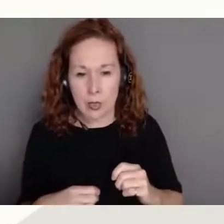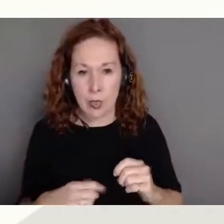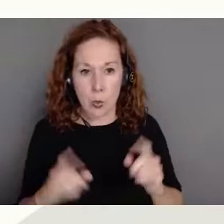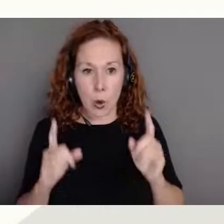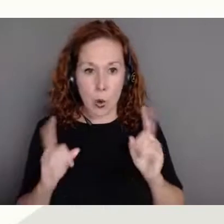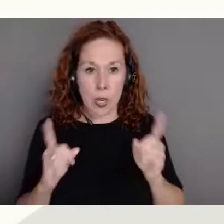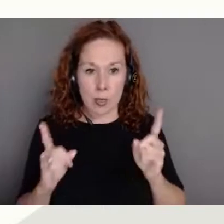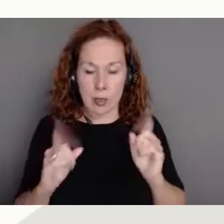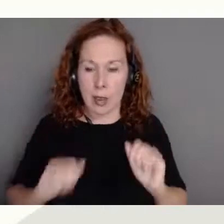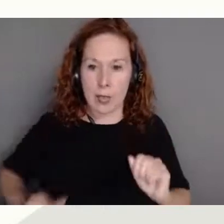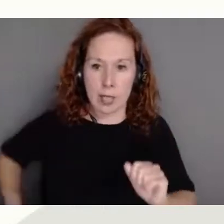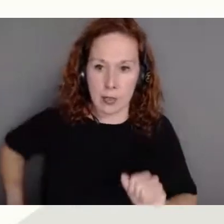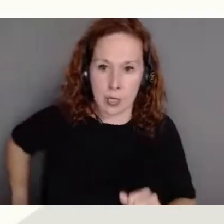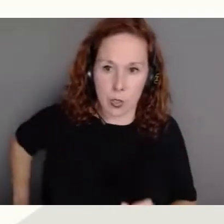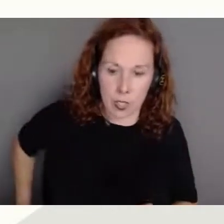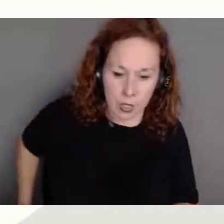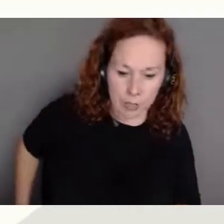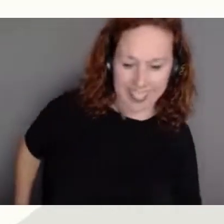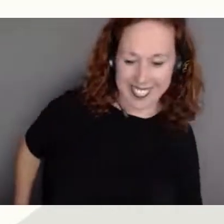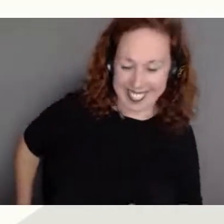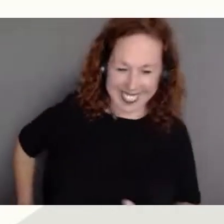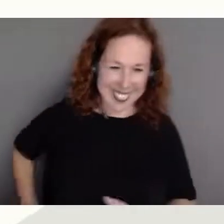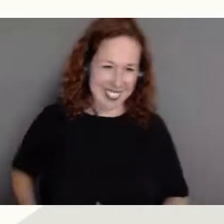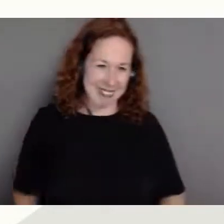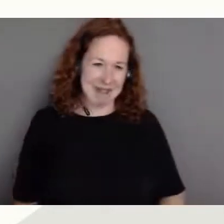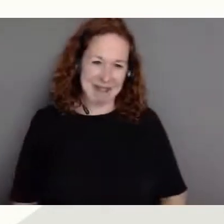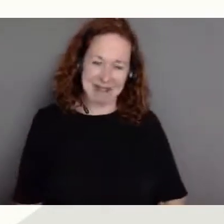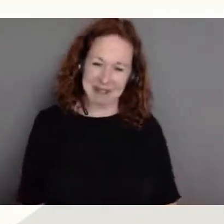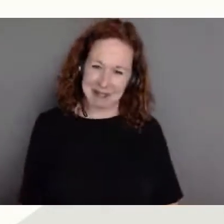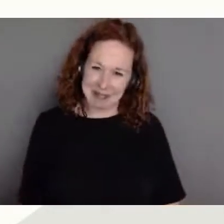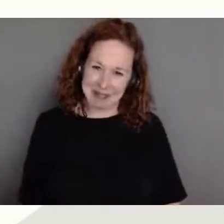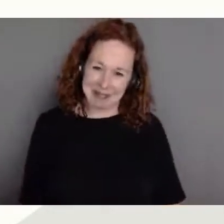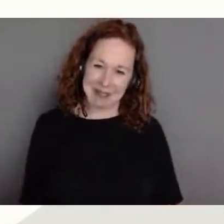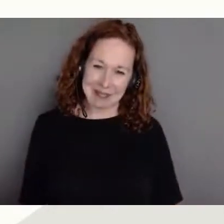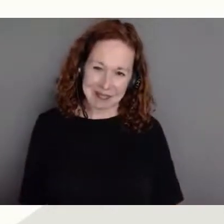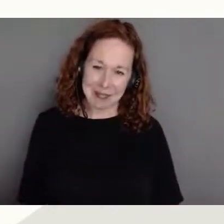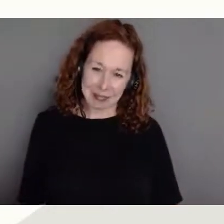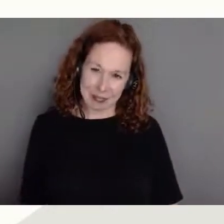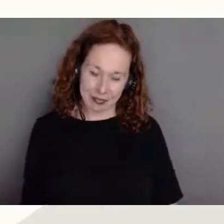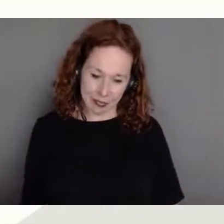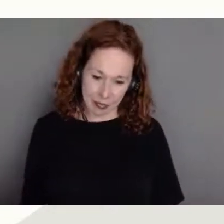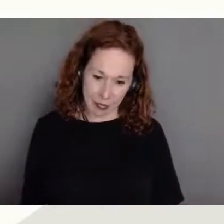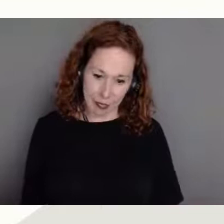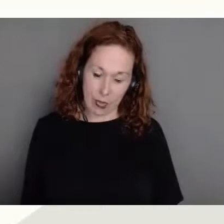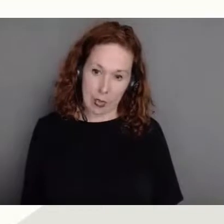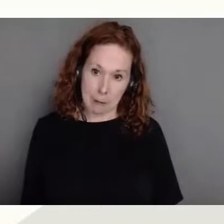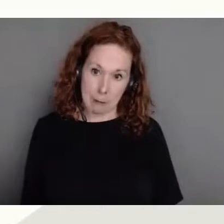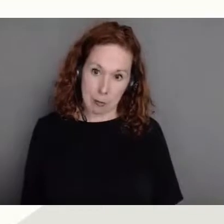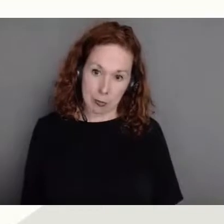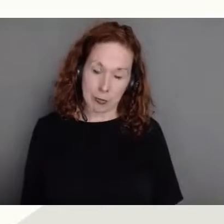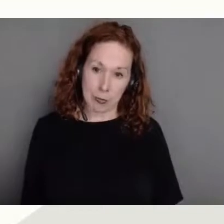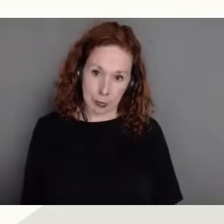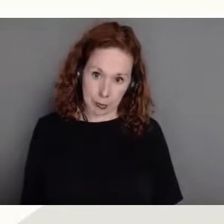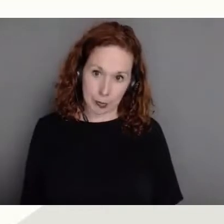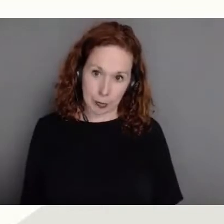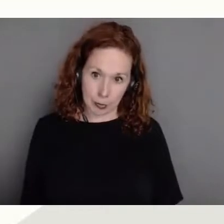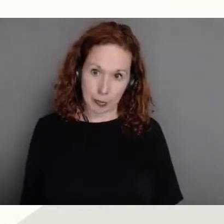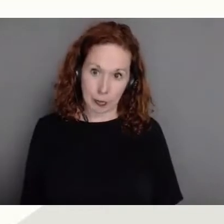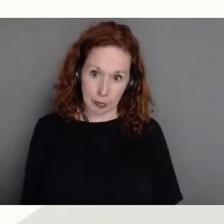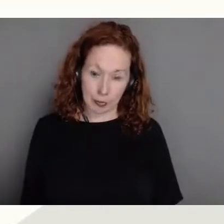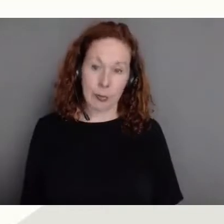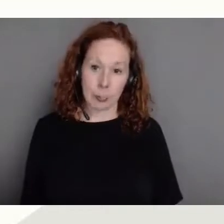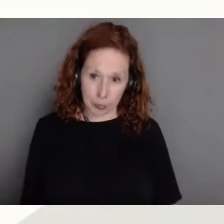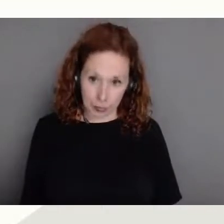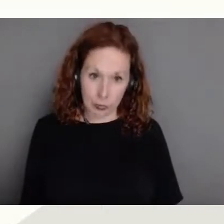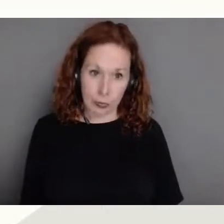well. I'm So gonna get always that have a link deaf too. instructor. Yeah, that's awesome. And what I'm getting from your community, and by that I mean the